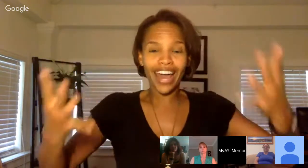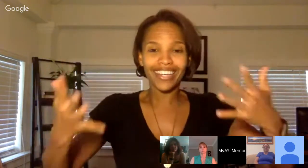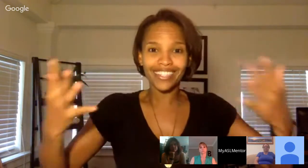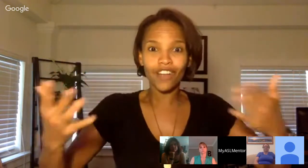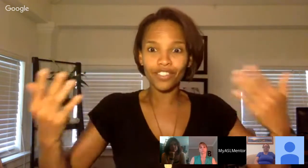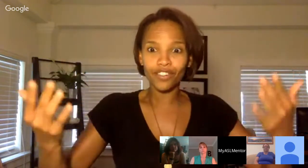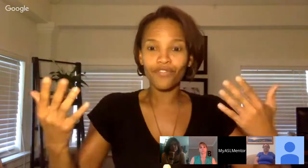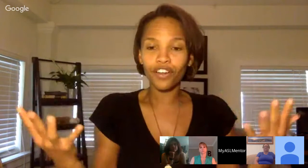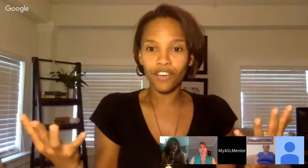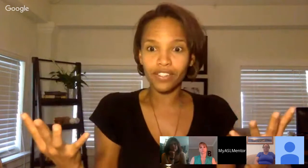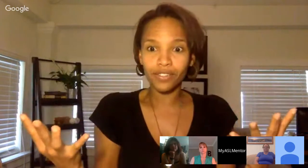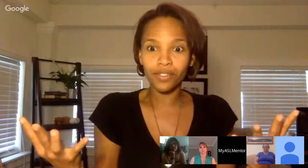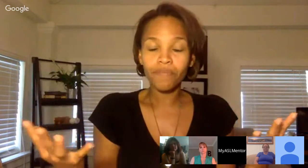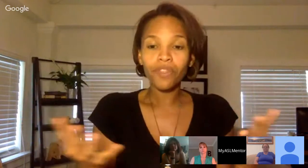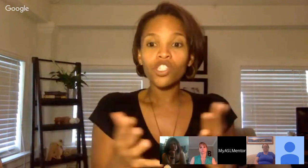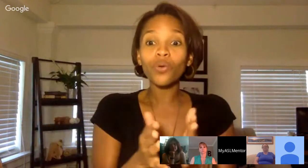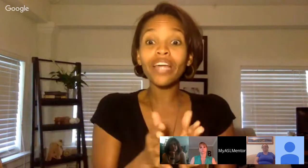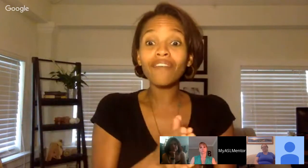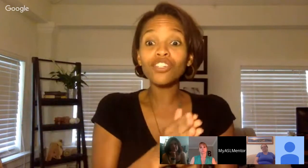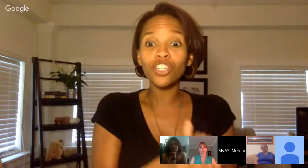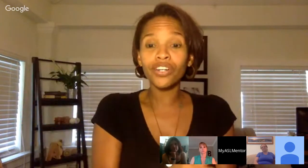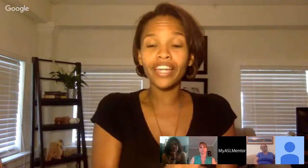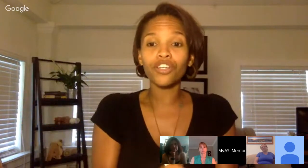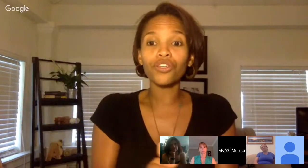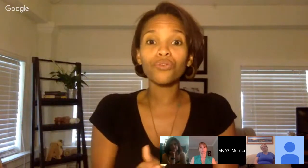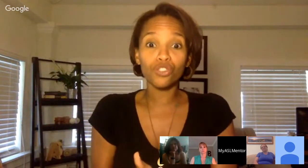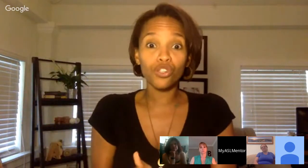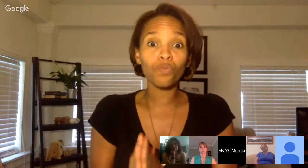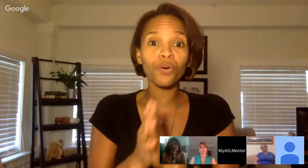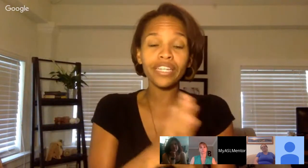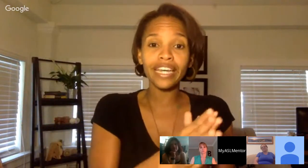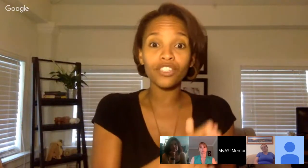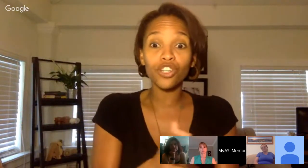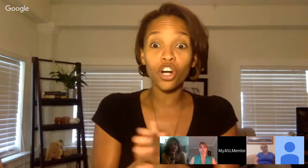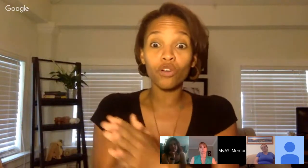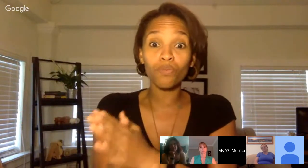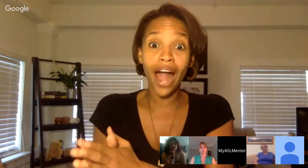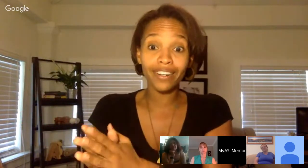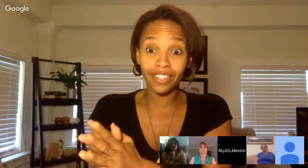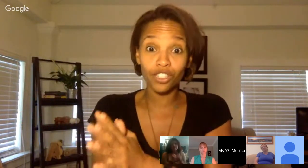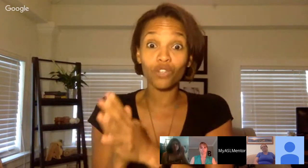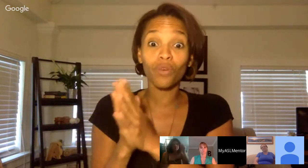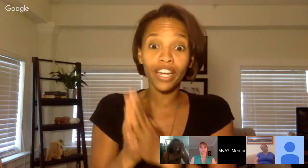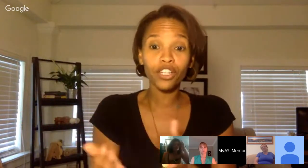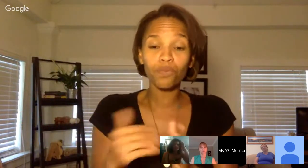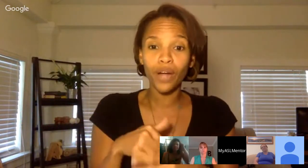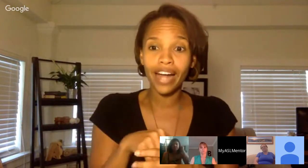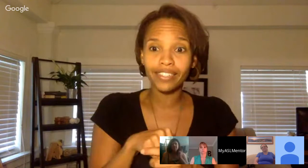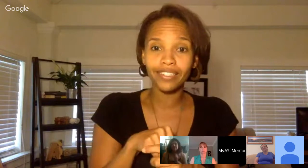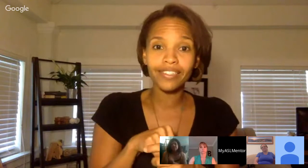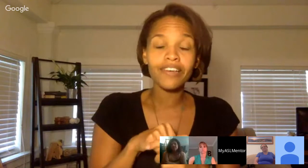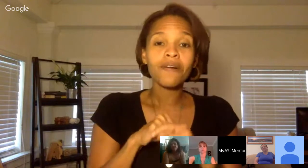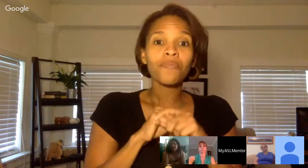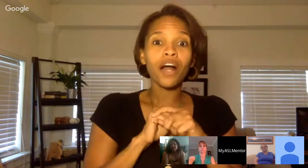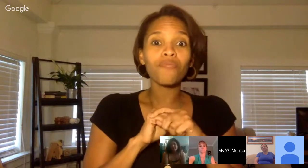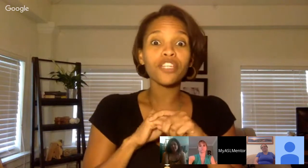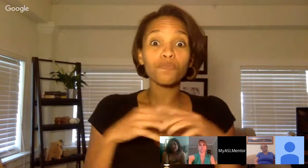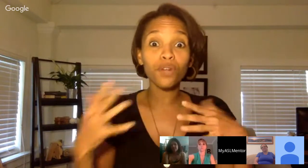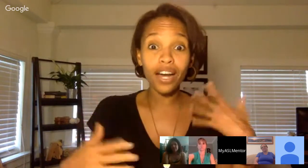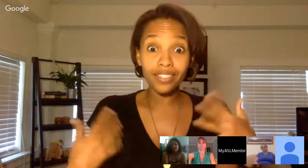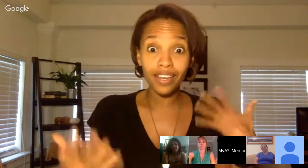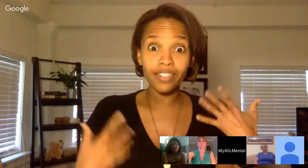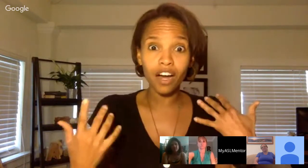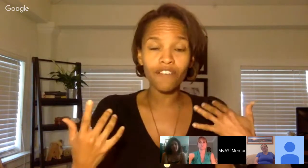beautiful ASL that's in front of us. So we have to start getting used to putting into our practice, our regular practice,